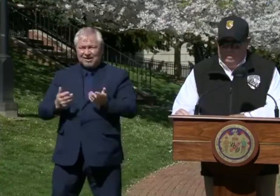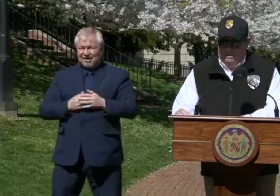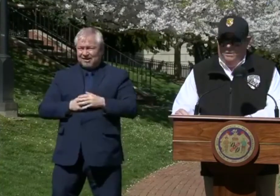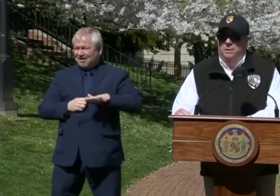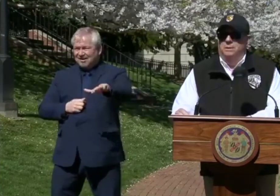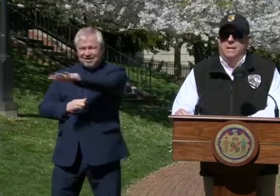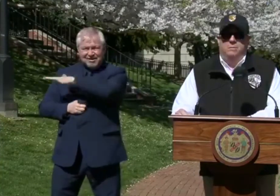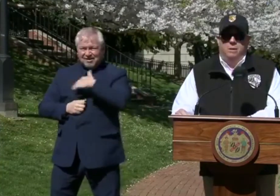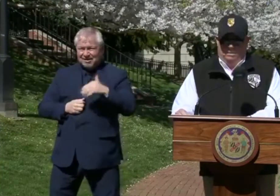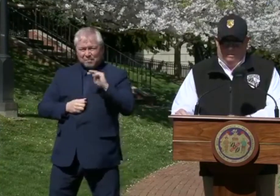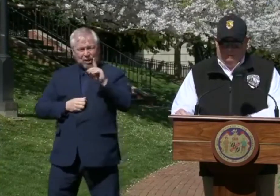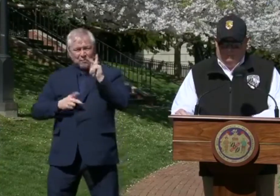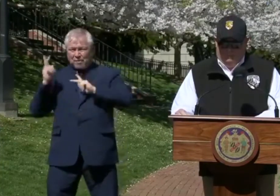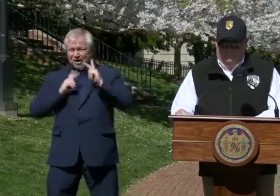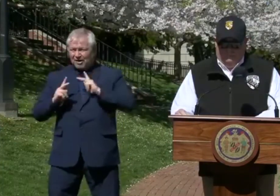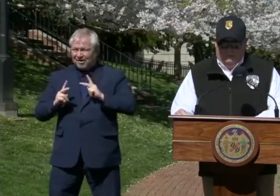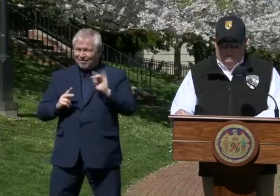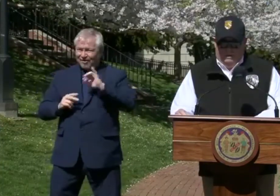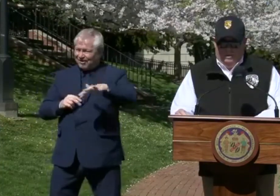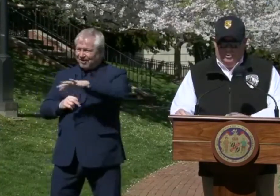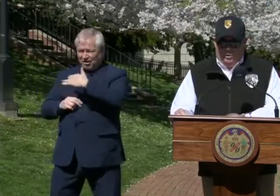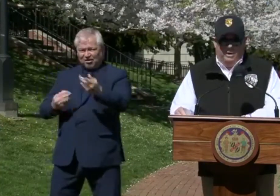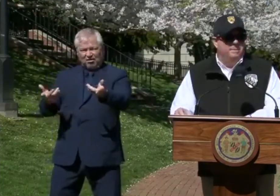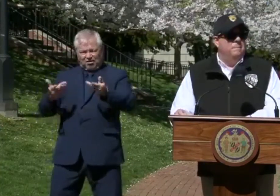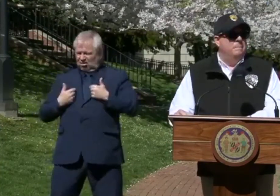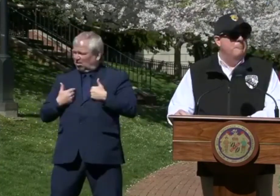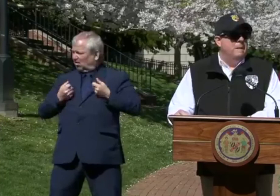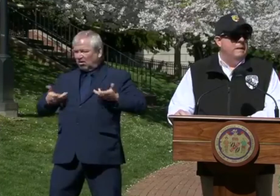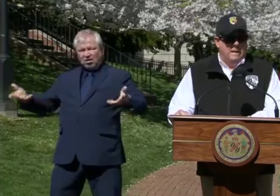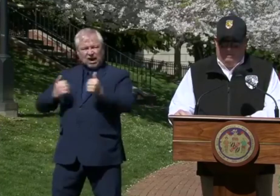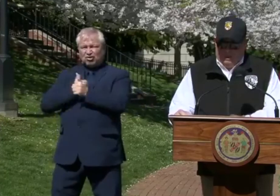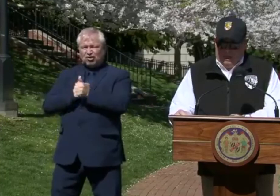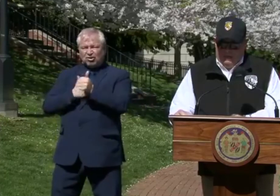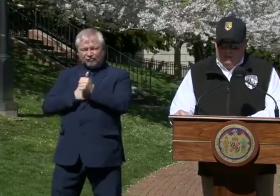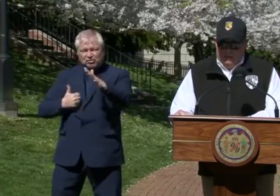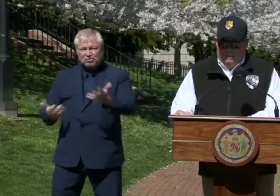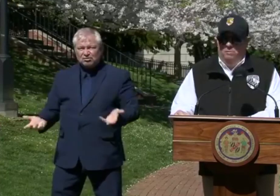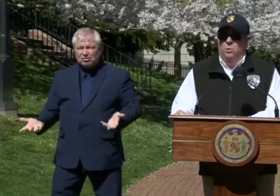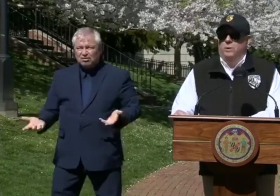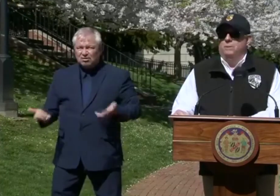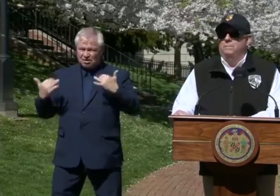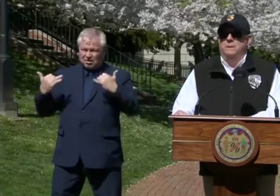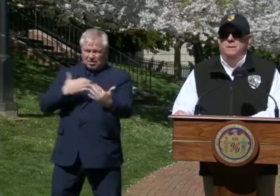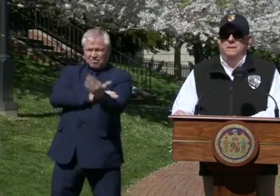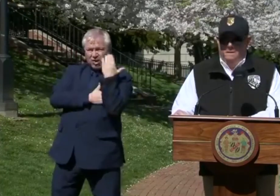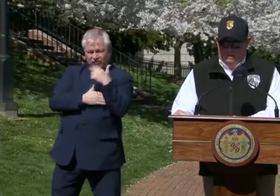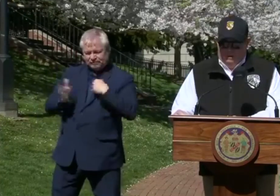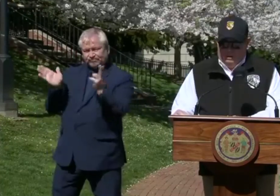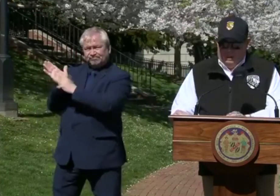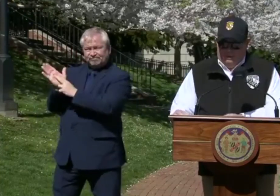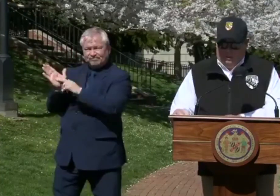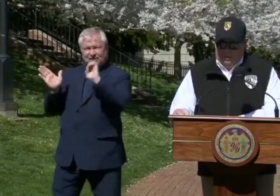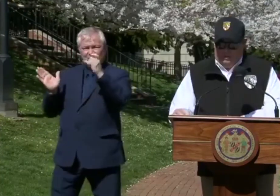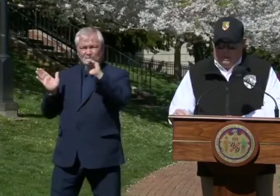fellow Marylanders at risk. This morning, I have signed an executive order